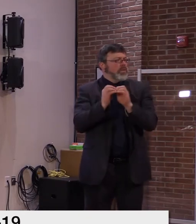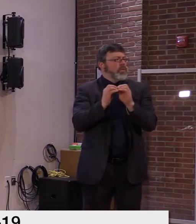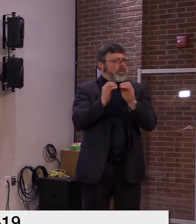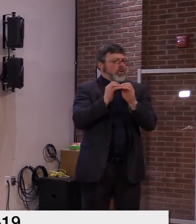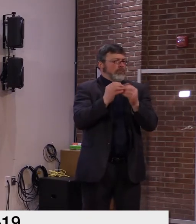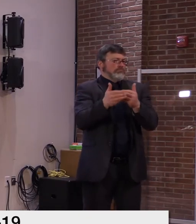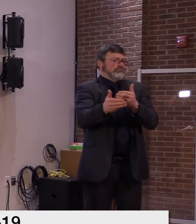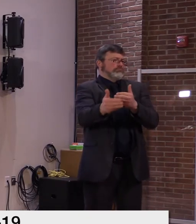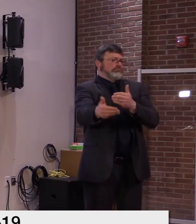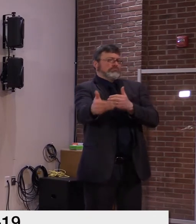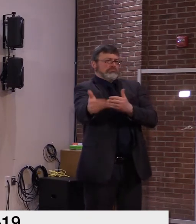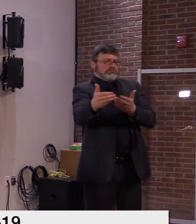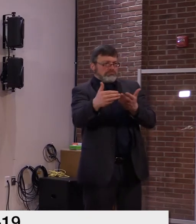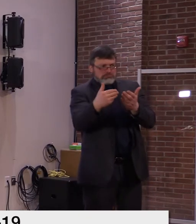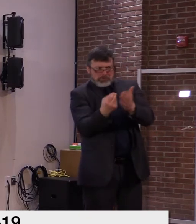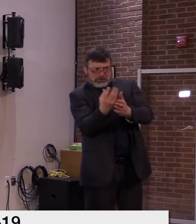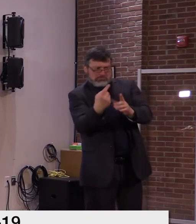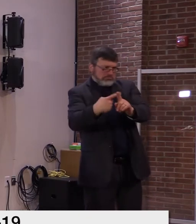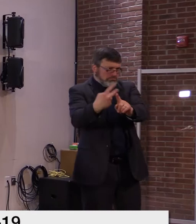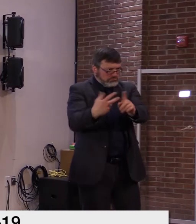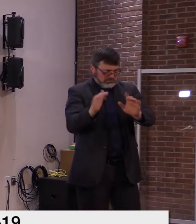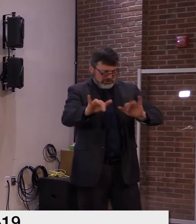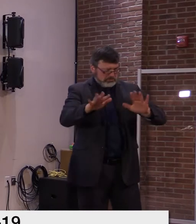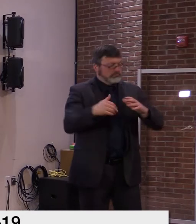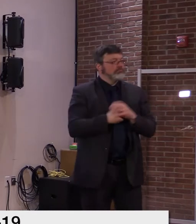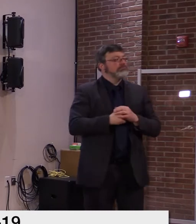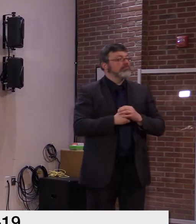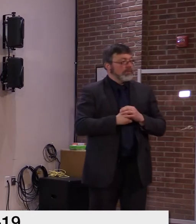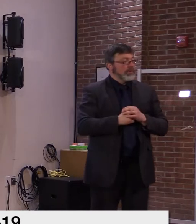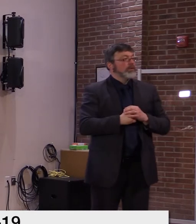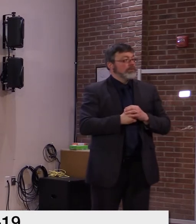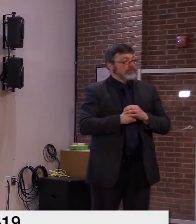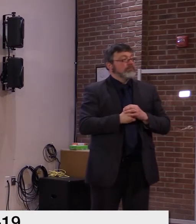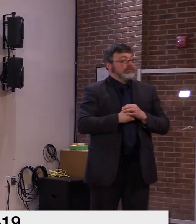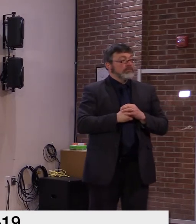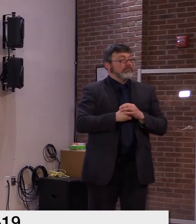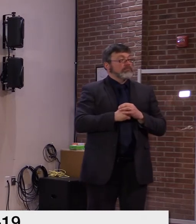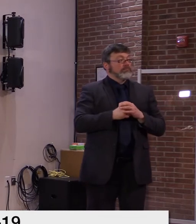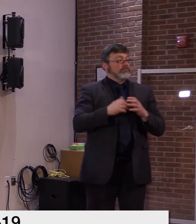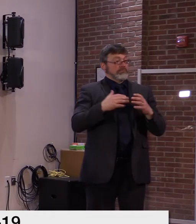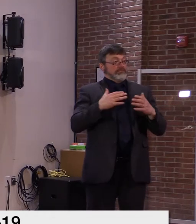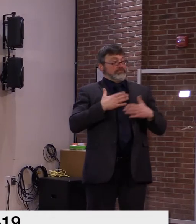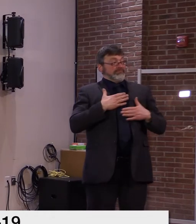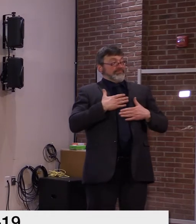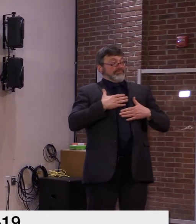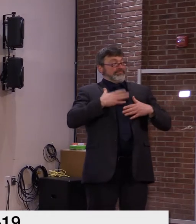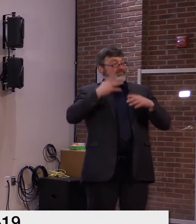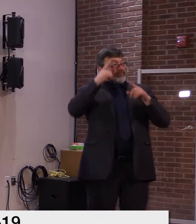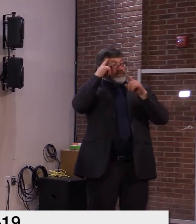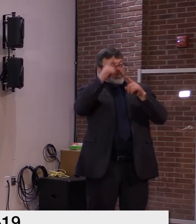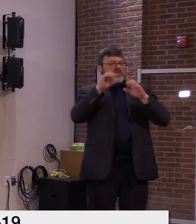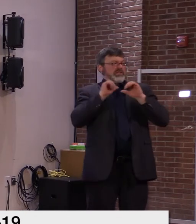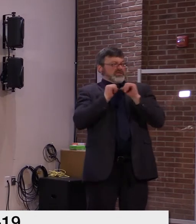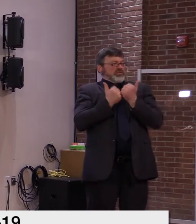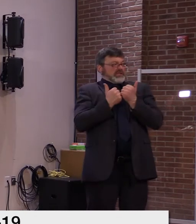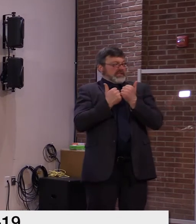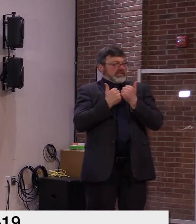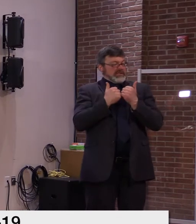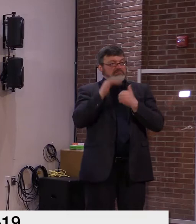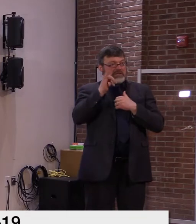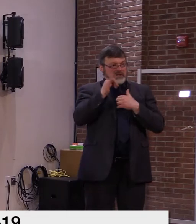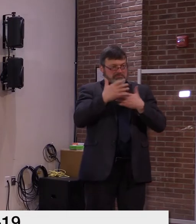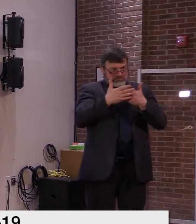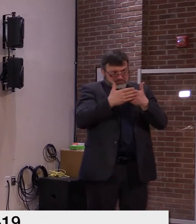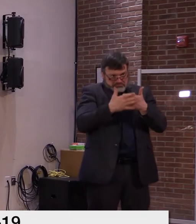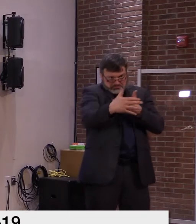our goal will be to have districts to have their recovery priorities identified and plans established prior to June 1st. This timeline is